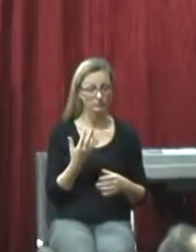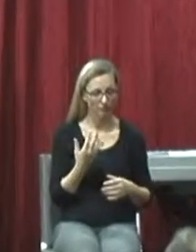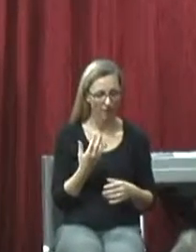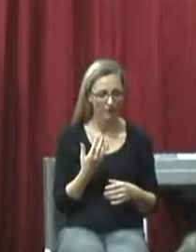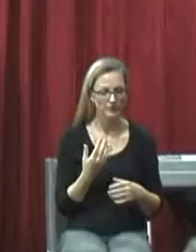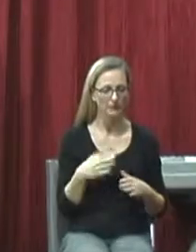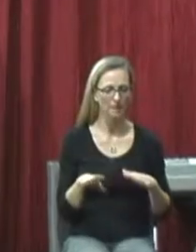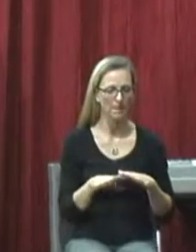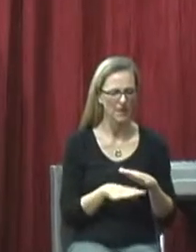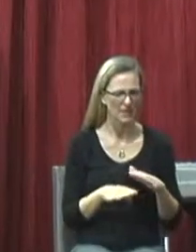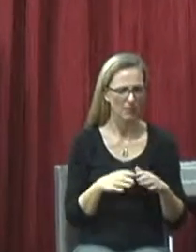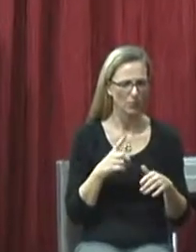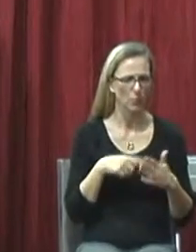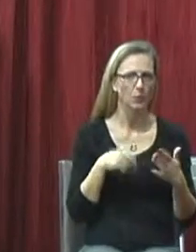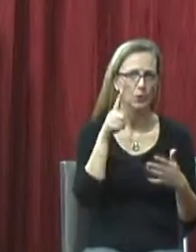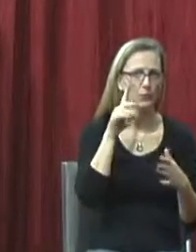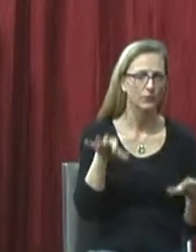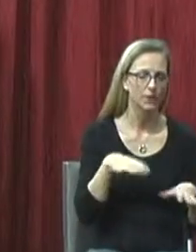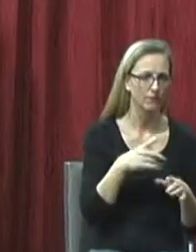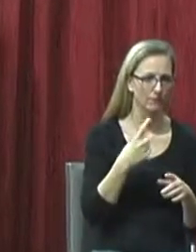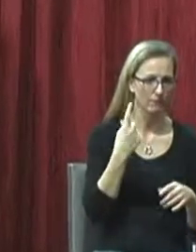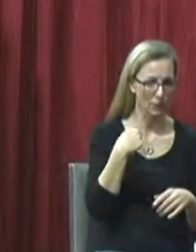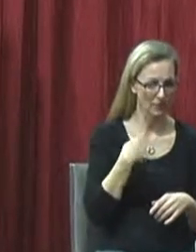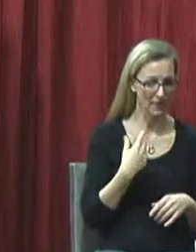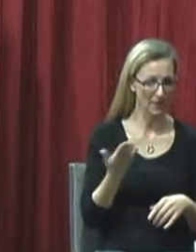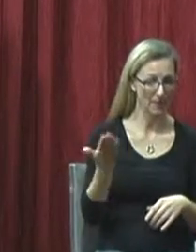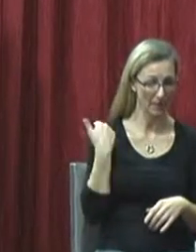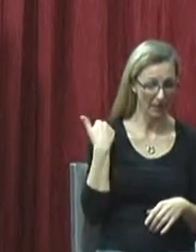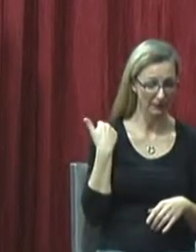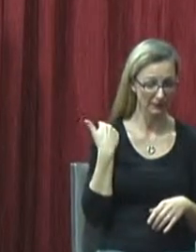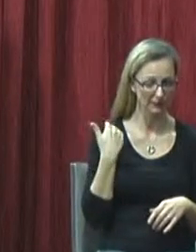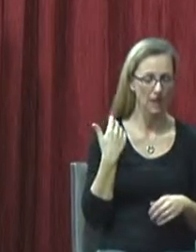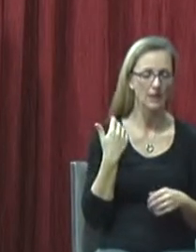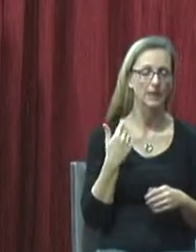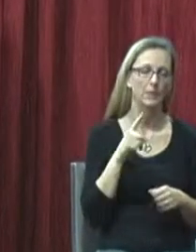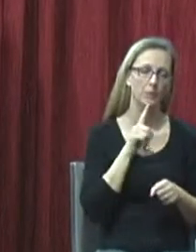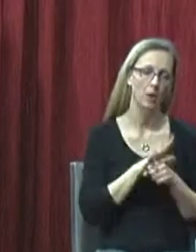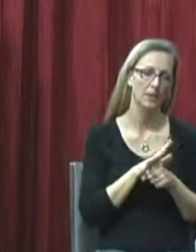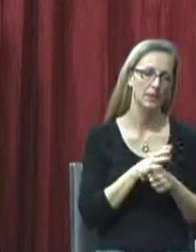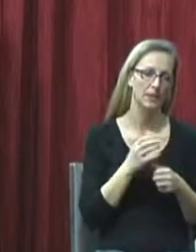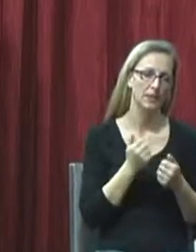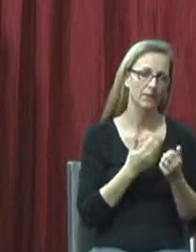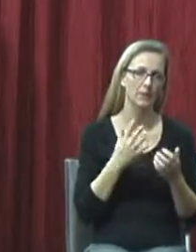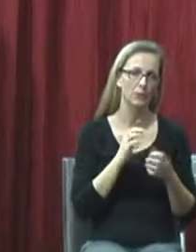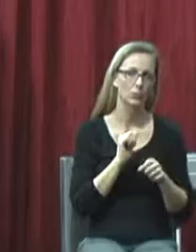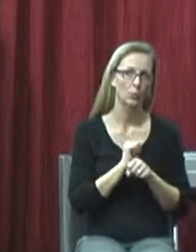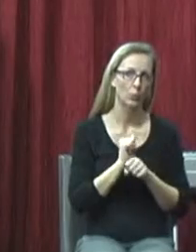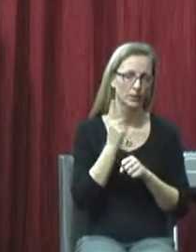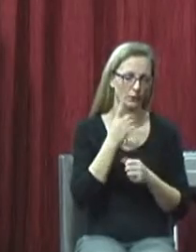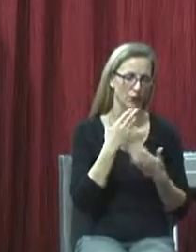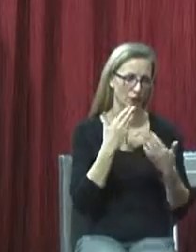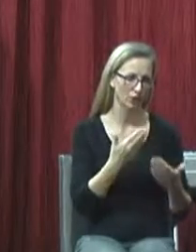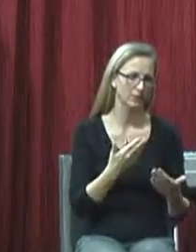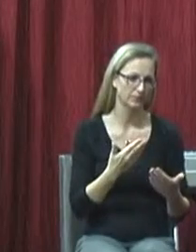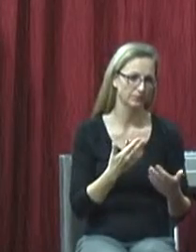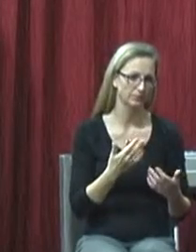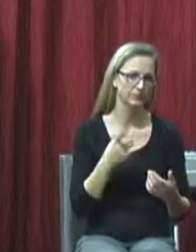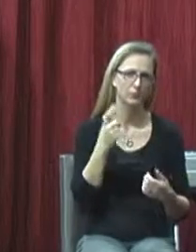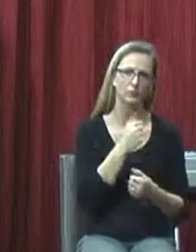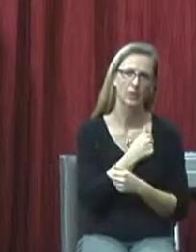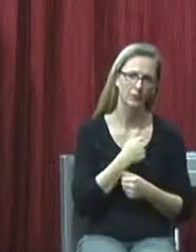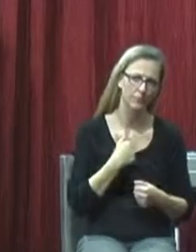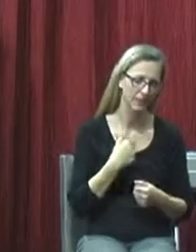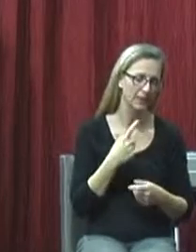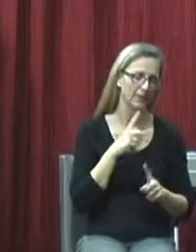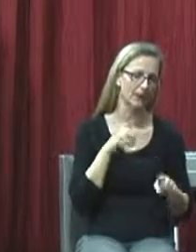past and the promises of everything working for good, because I love you and I've answered your call on